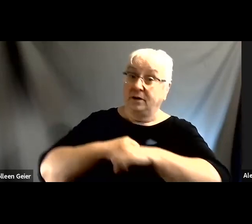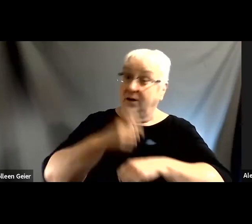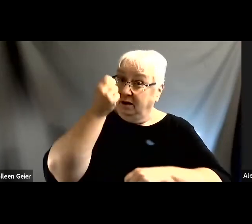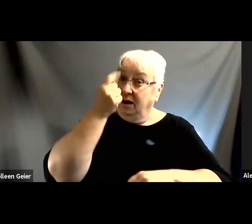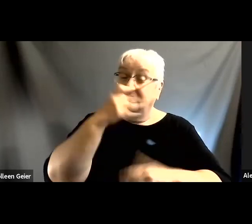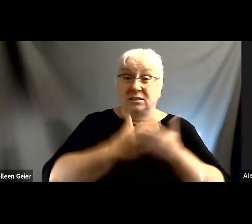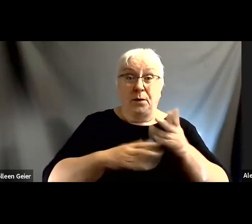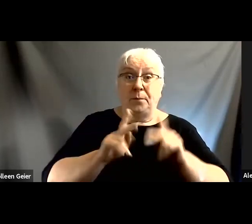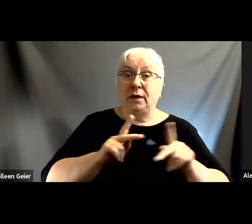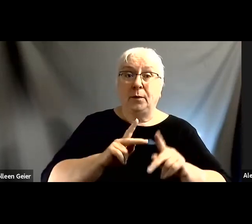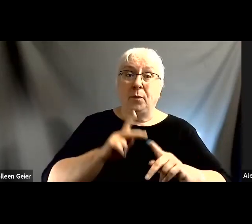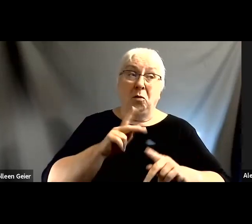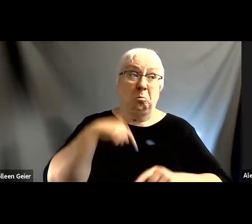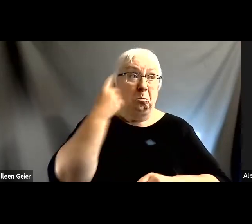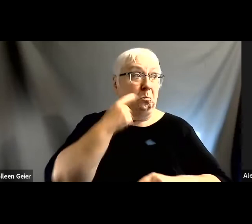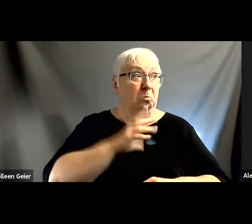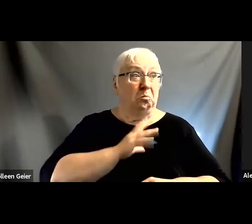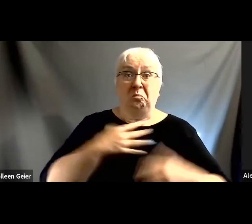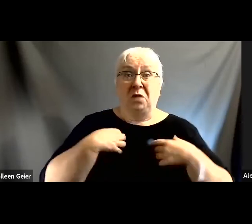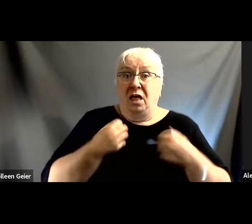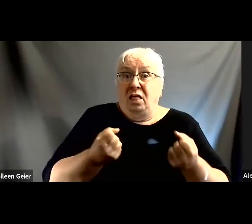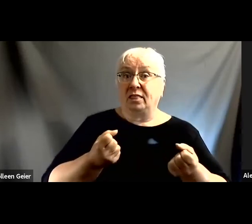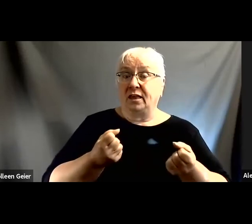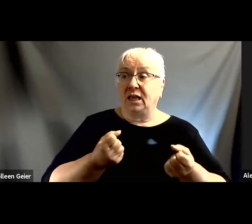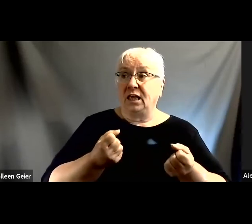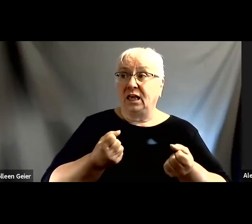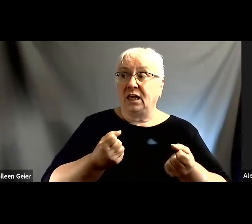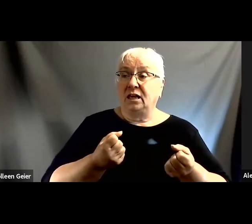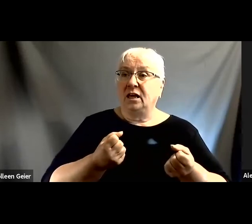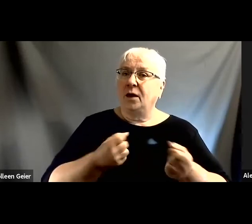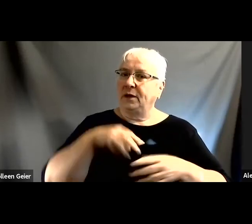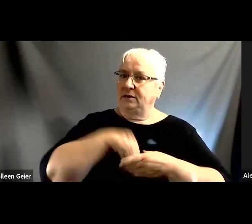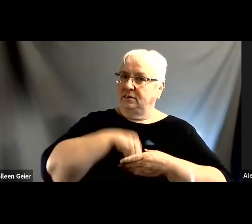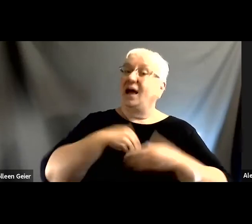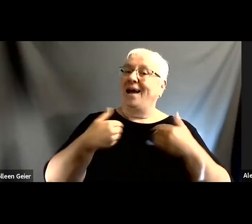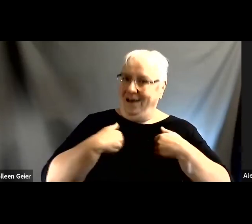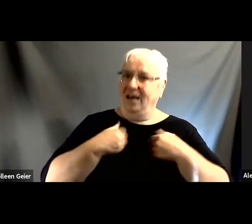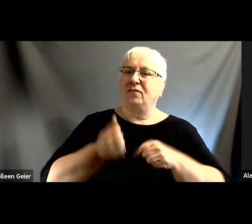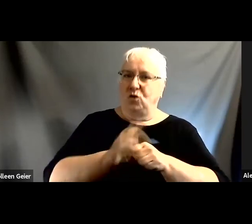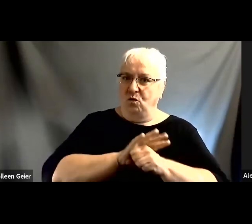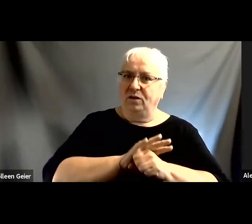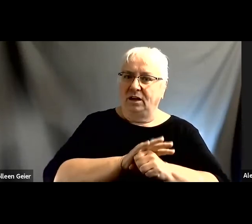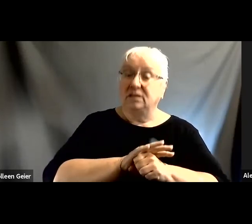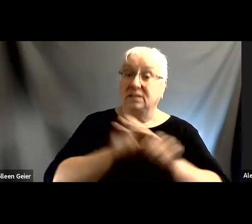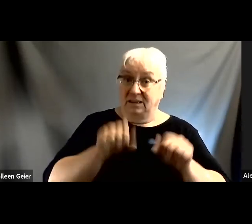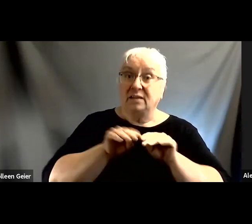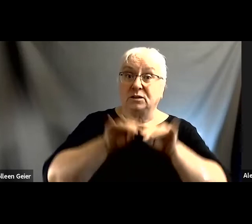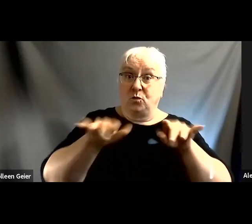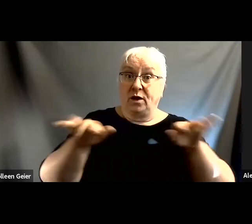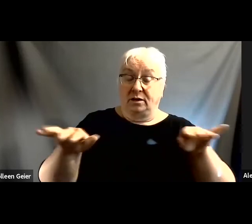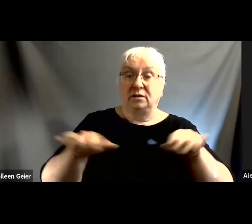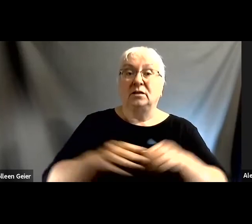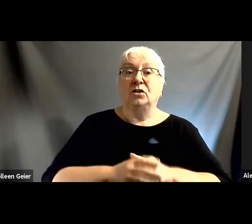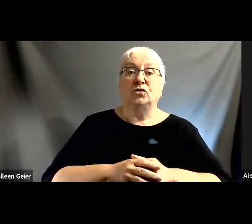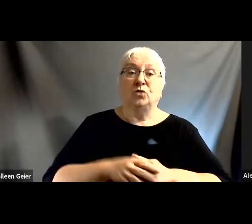are sacrificing this convenience for the sake of others, even people you have never met, you are still saving lives.